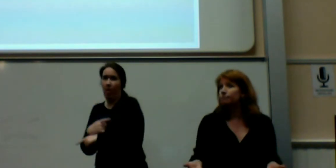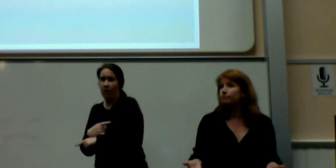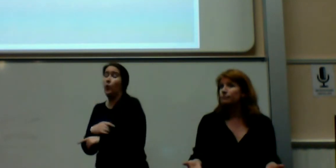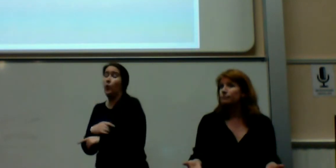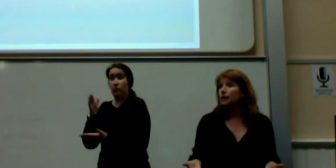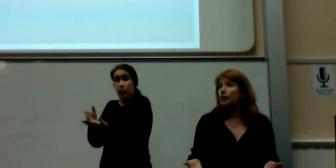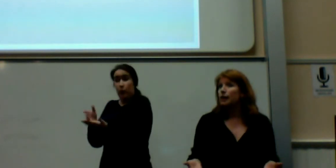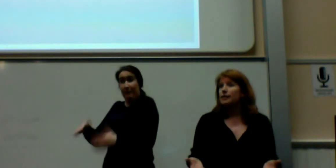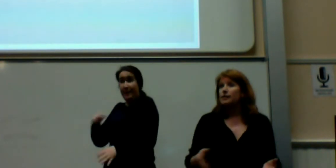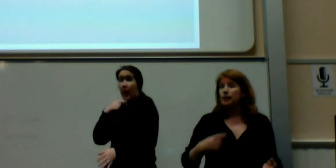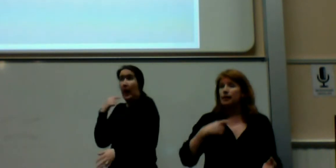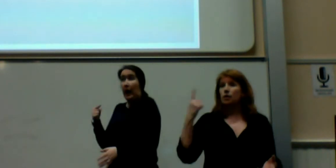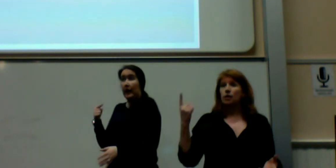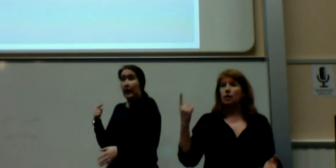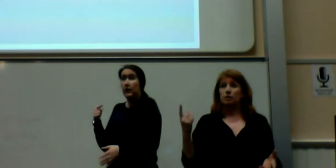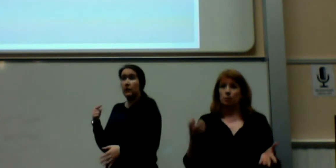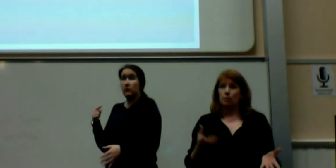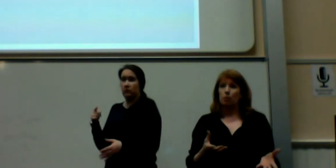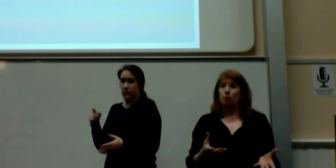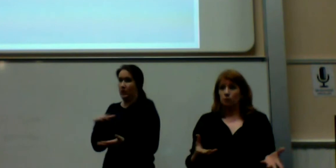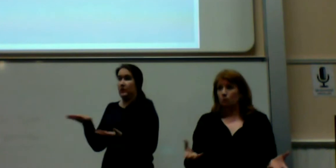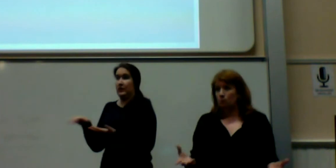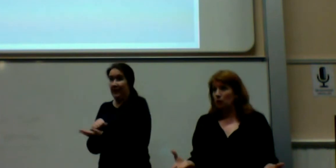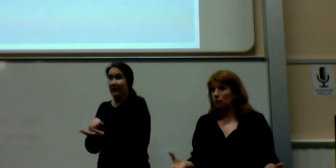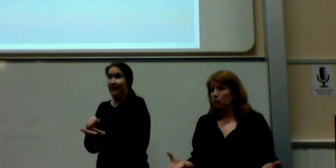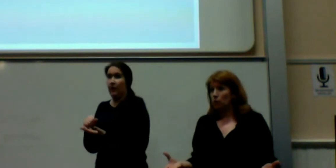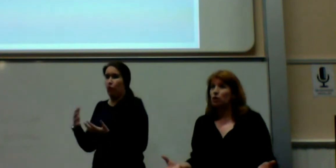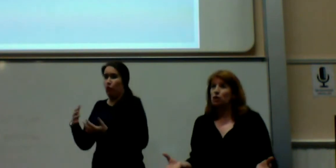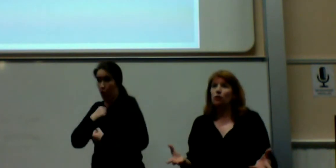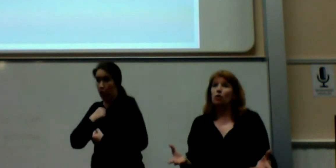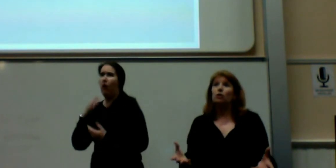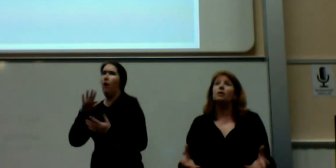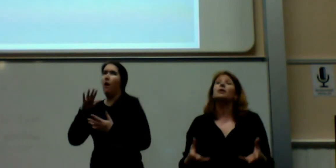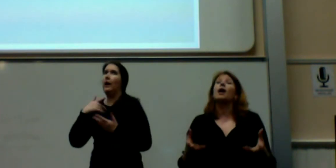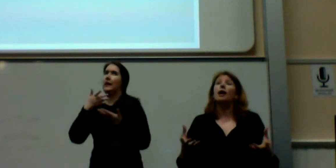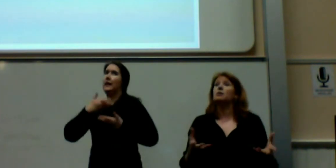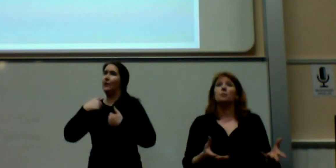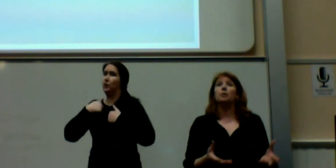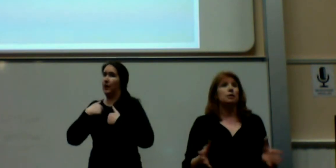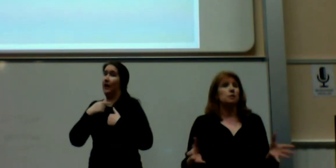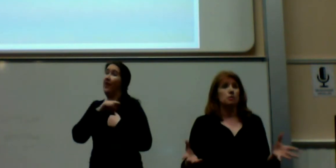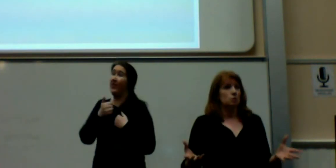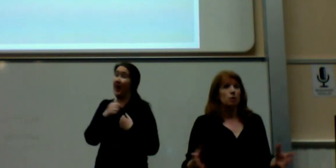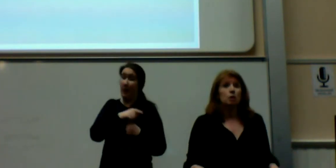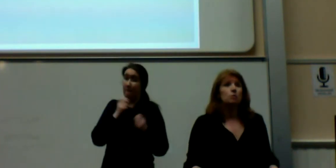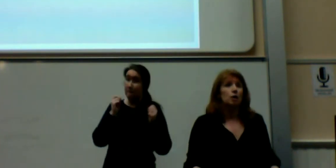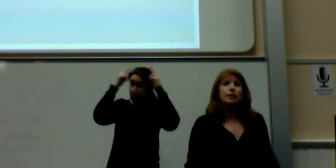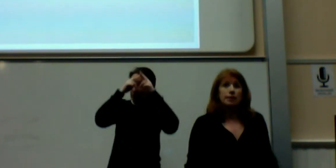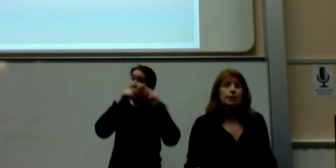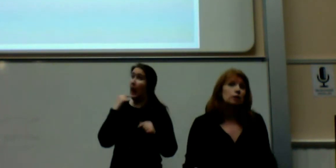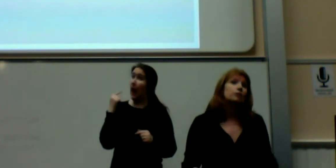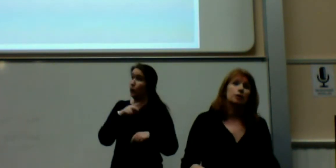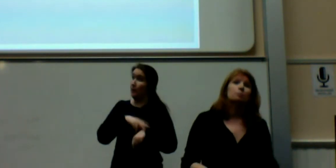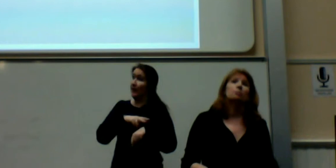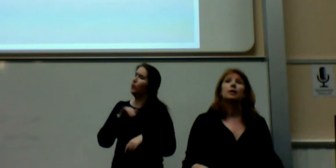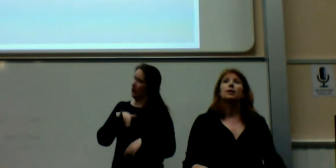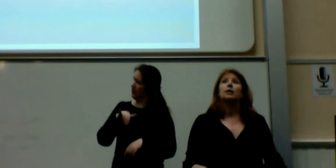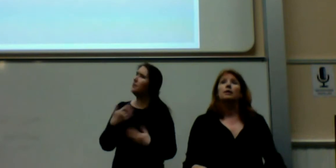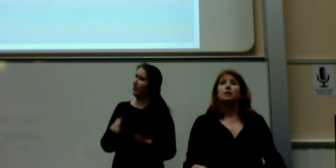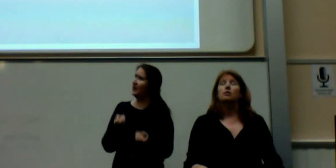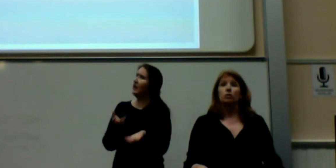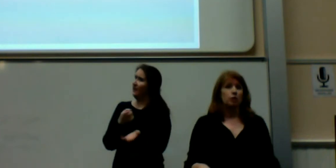lied and said, and the bishop, being a religious figure, lies to the police and says, oh no, no, I did give